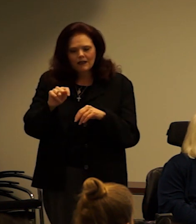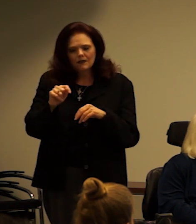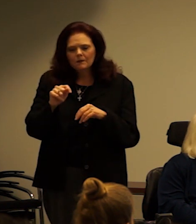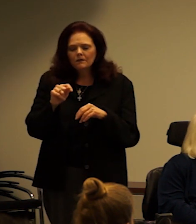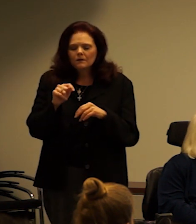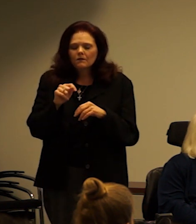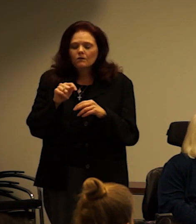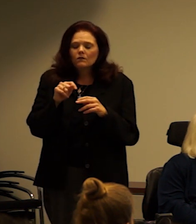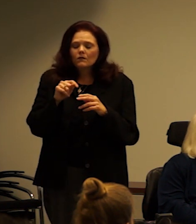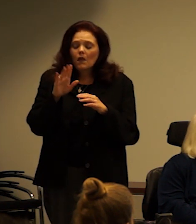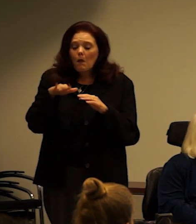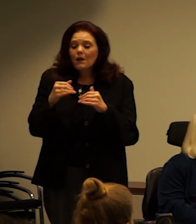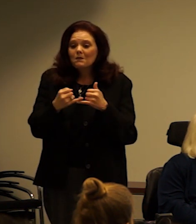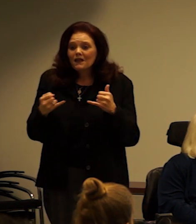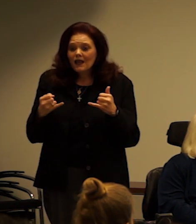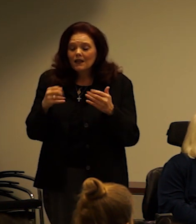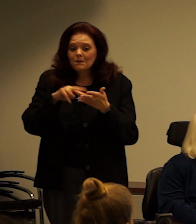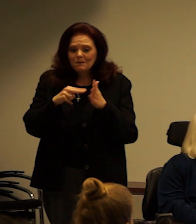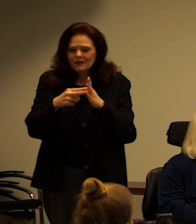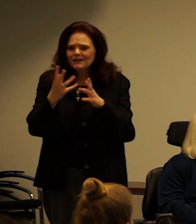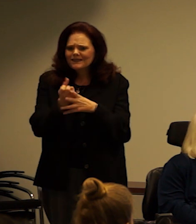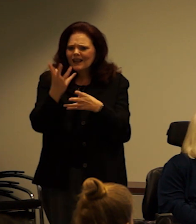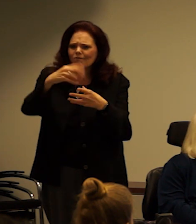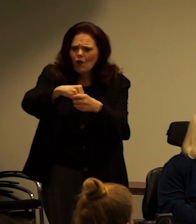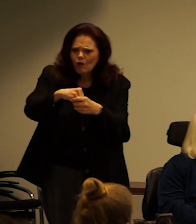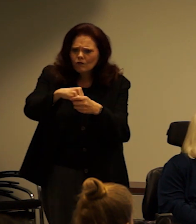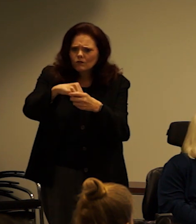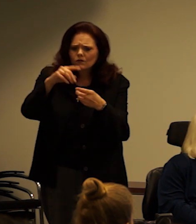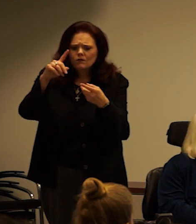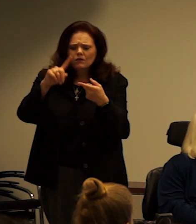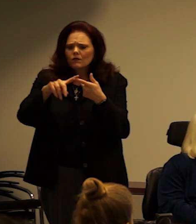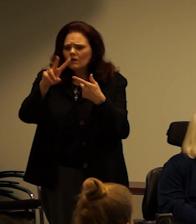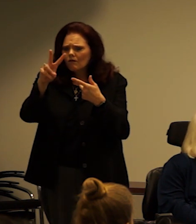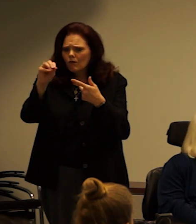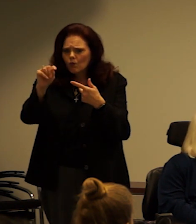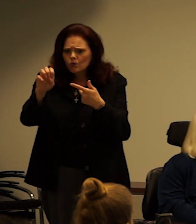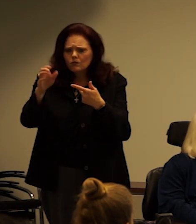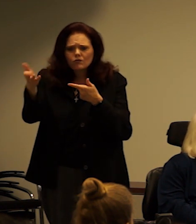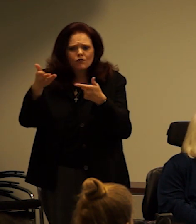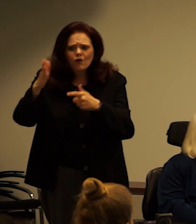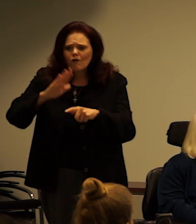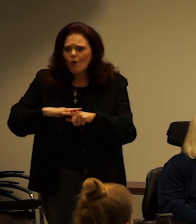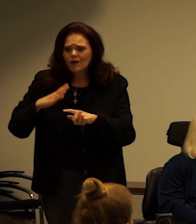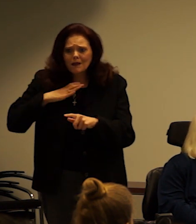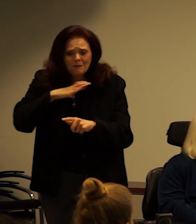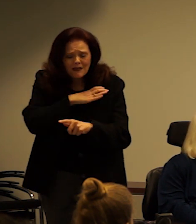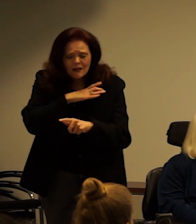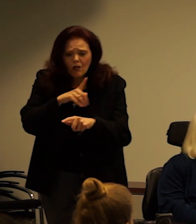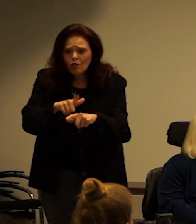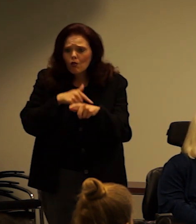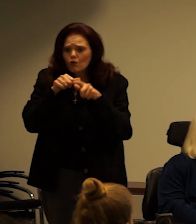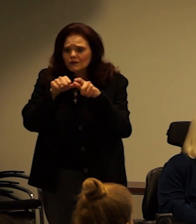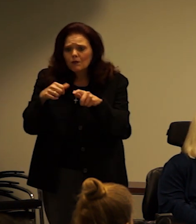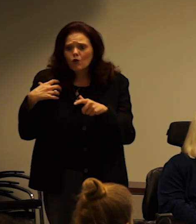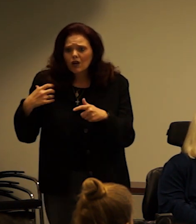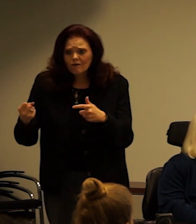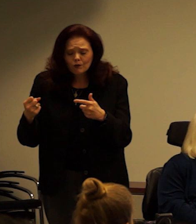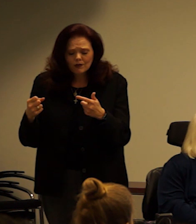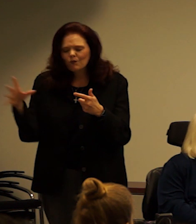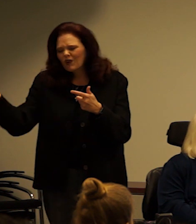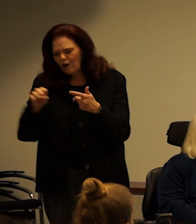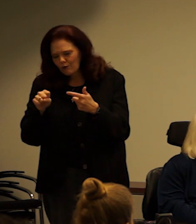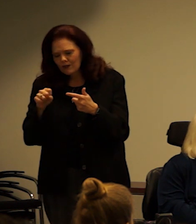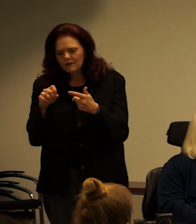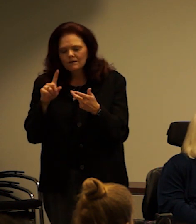get involved, vote, serve on these long-term recovery committees, serve on your healthcare coalition in